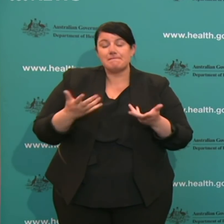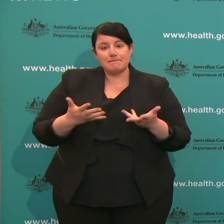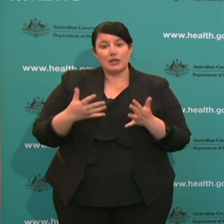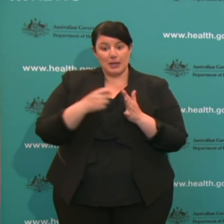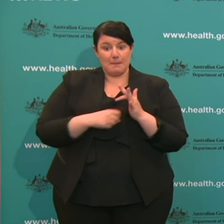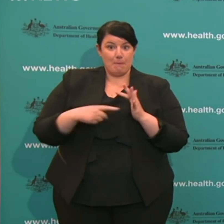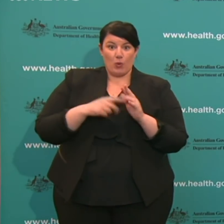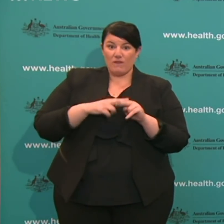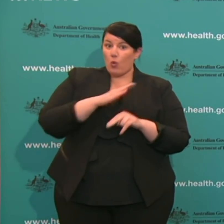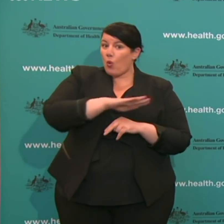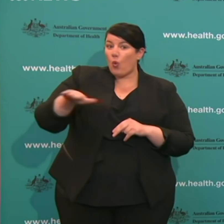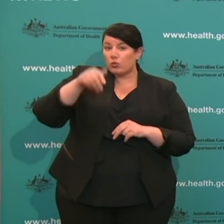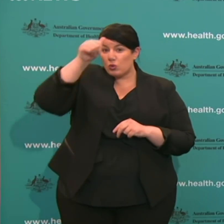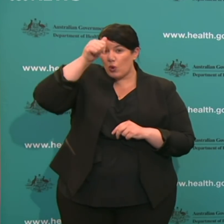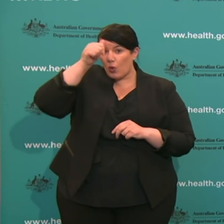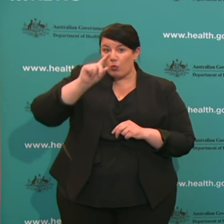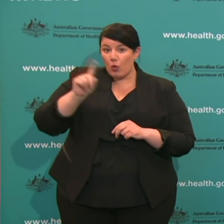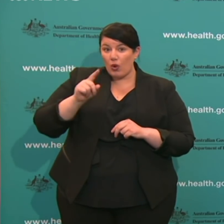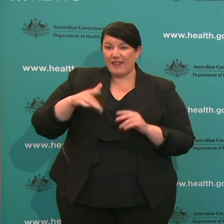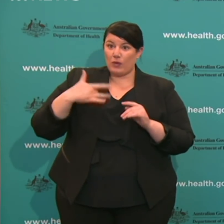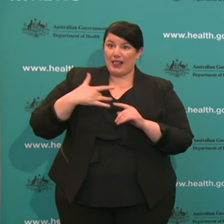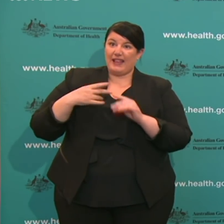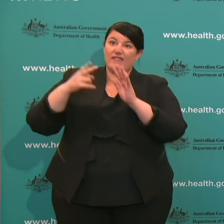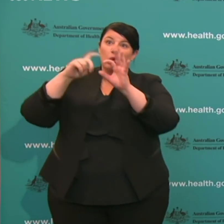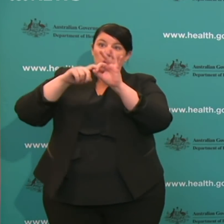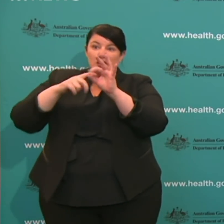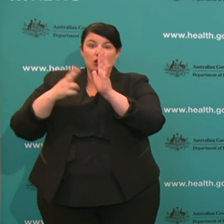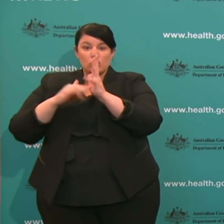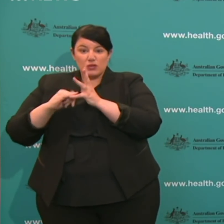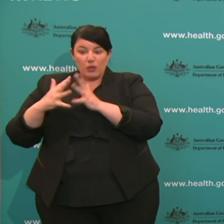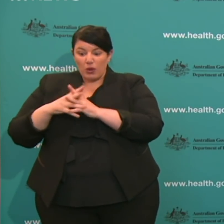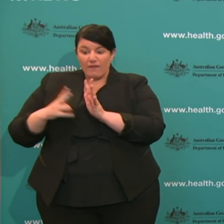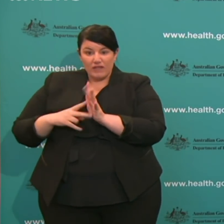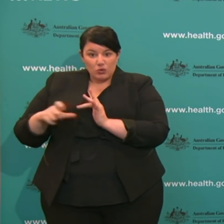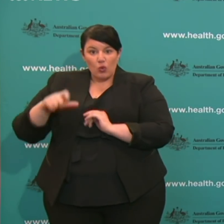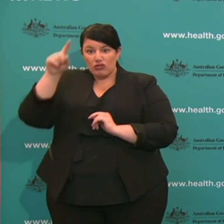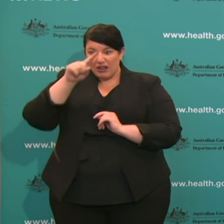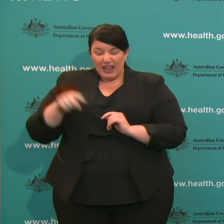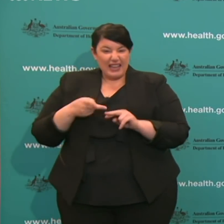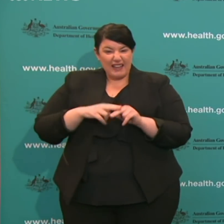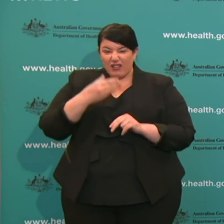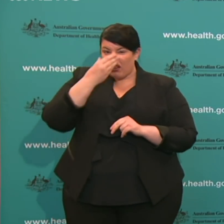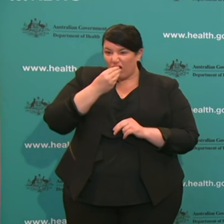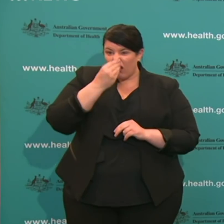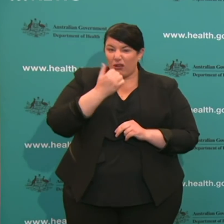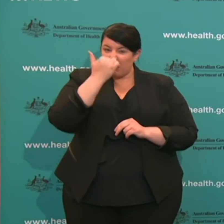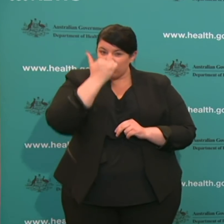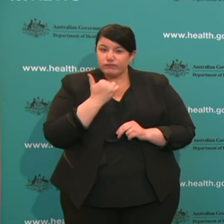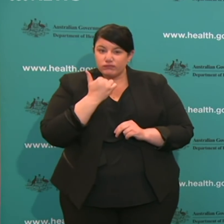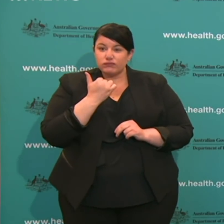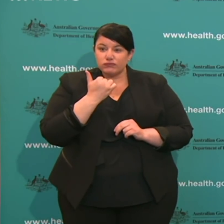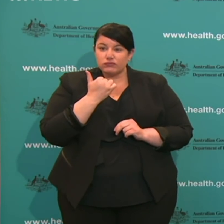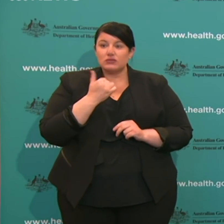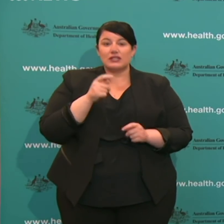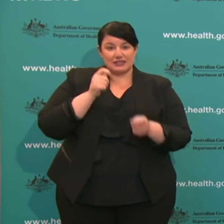to any citizen in any eastern seaboard state at the moment is if you are unwell with any symptoms, get yourself